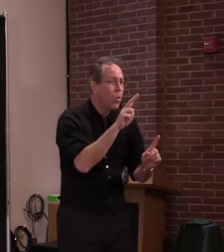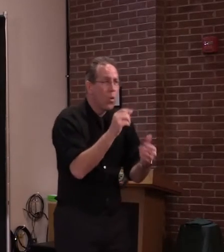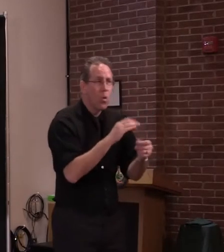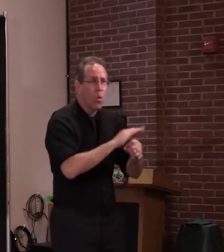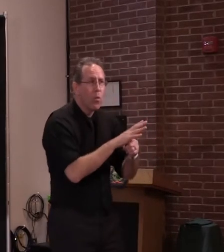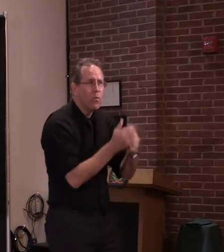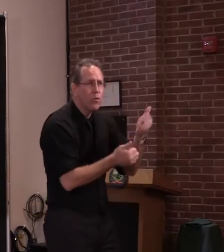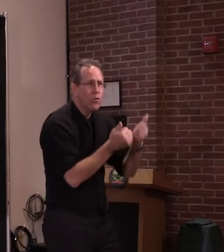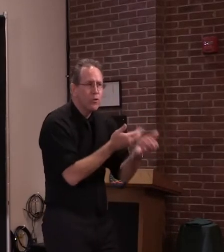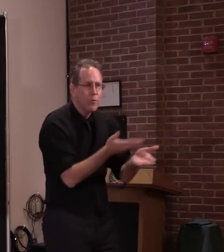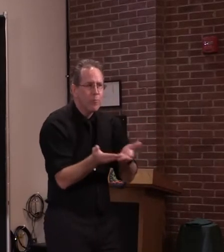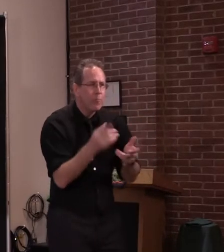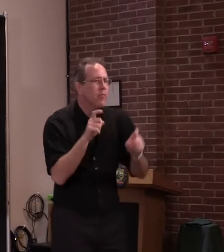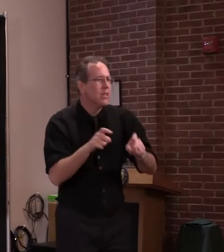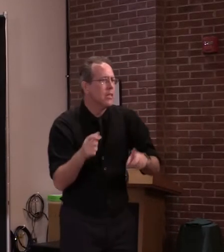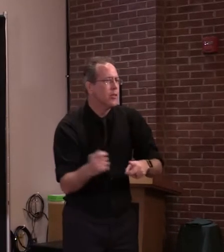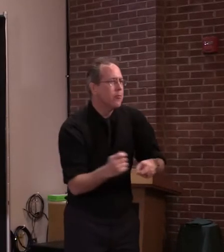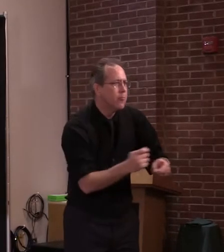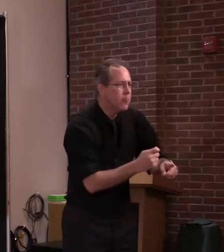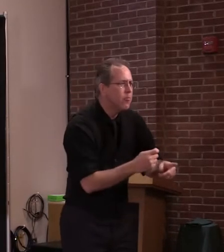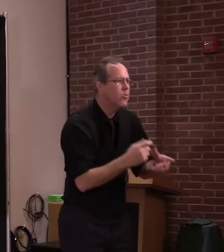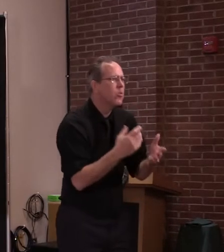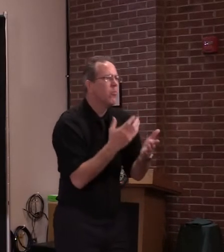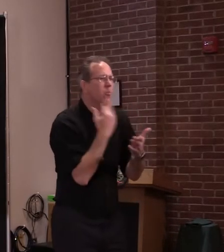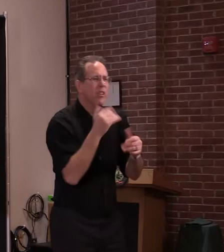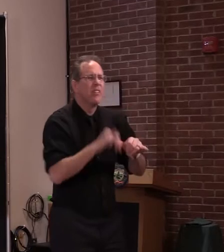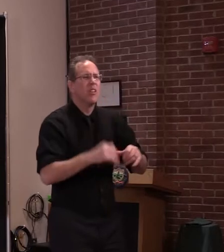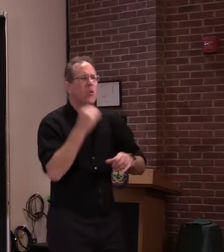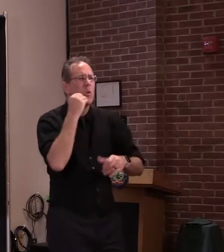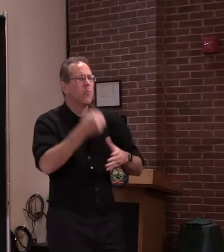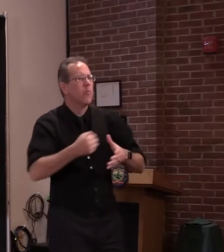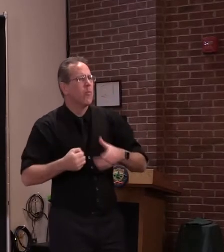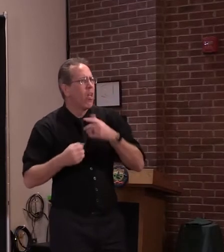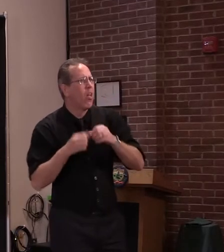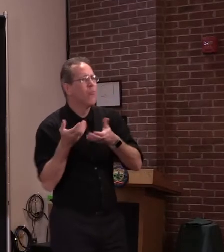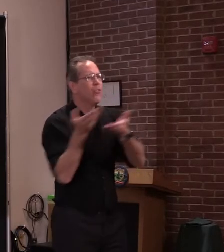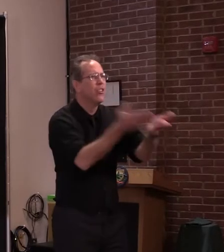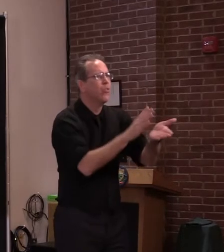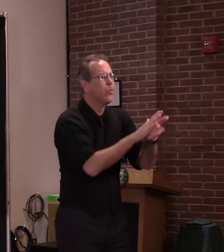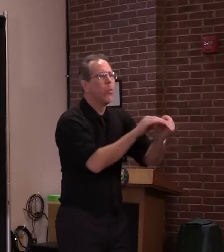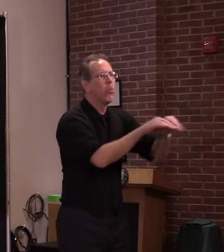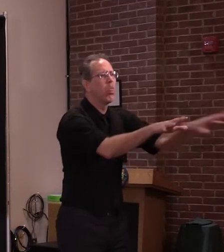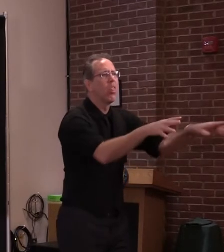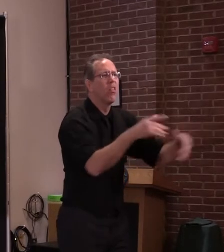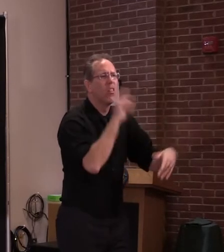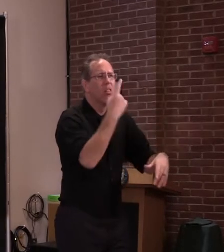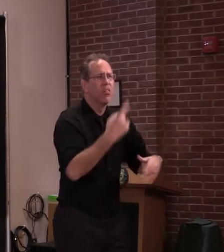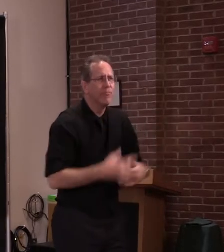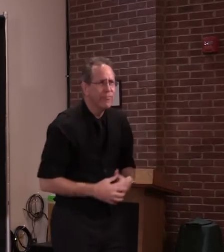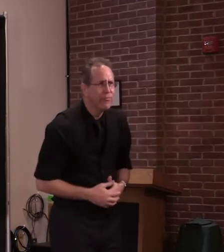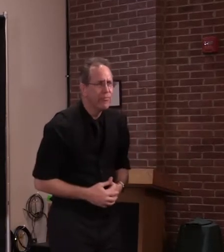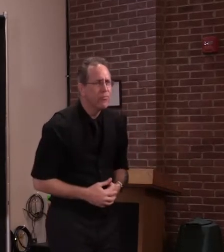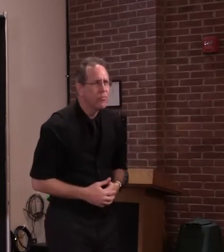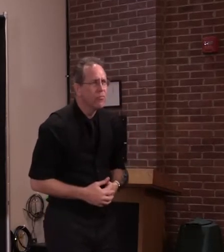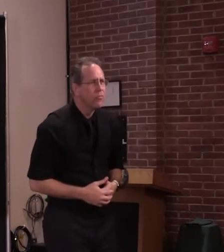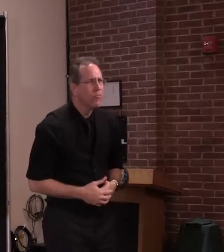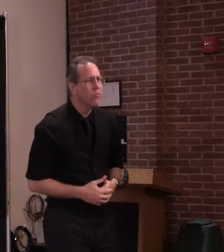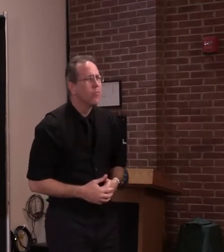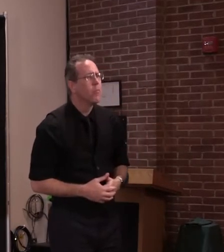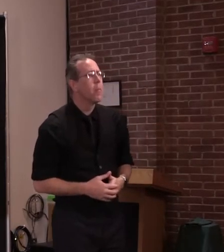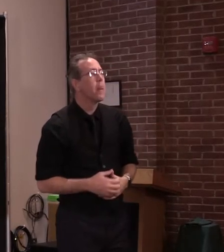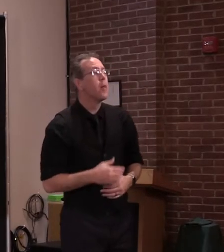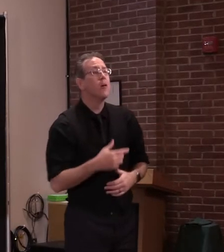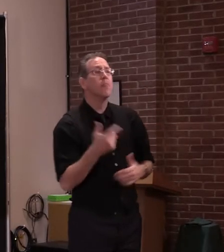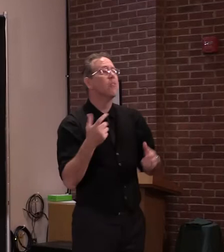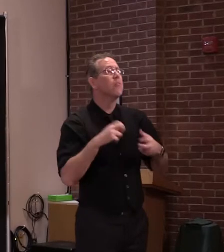schools and childcare programs, I mean, one of the biggest strains this pandemic has been on